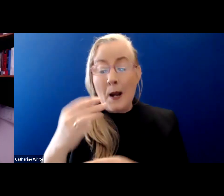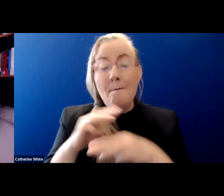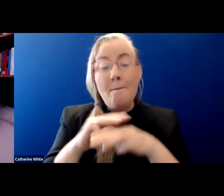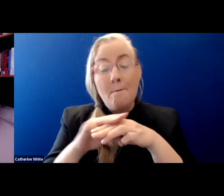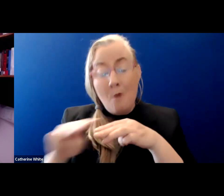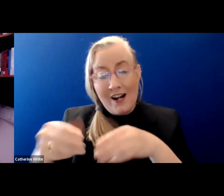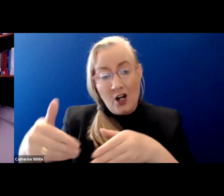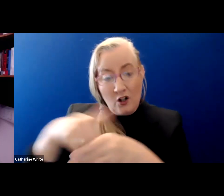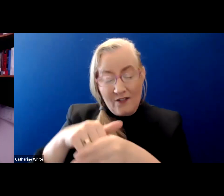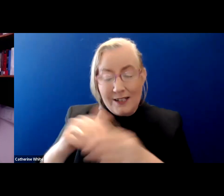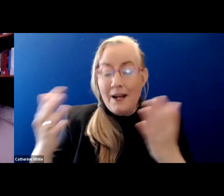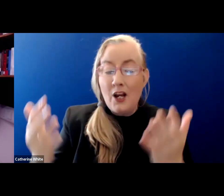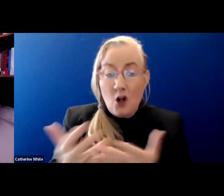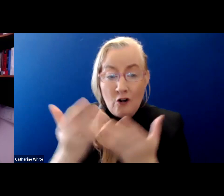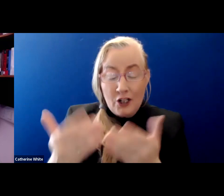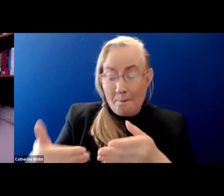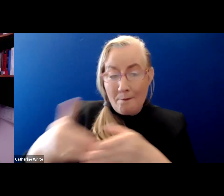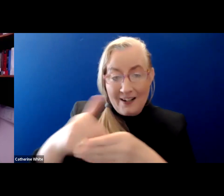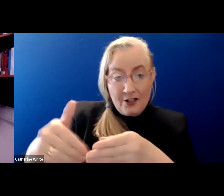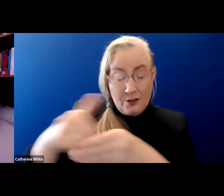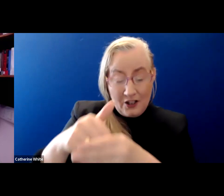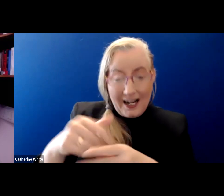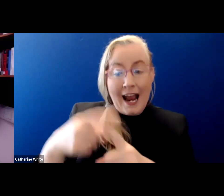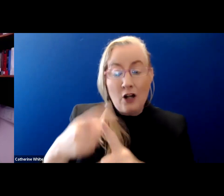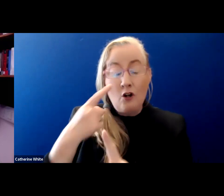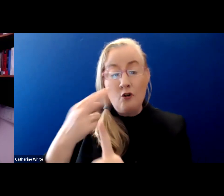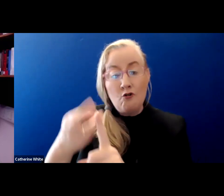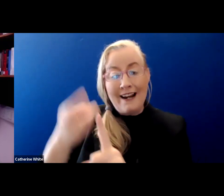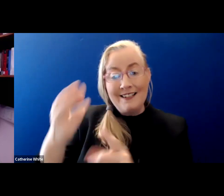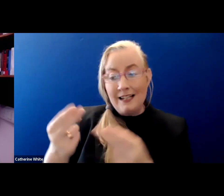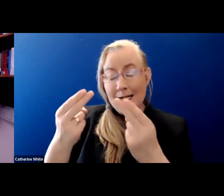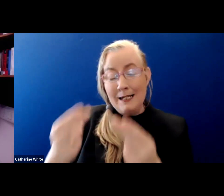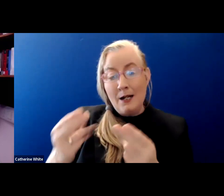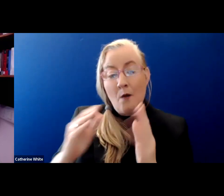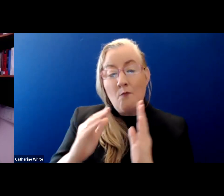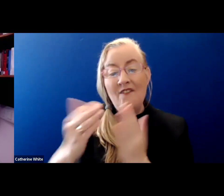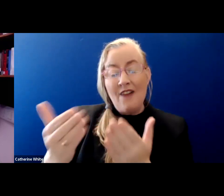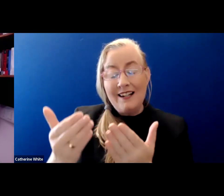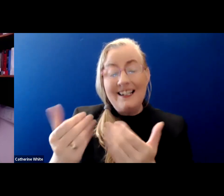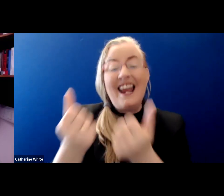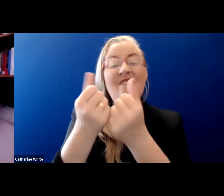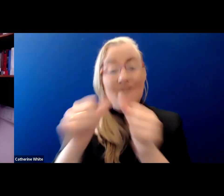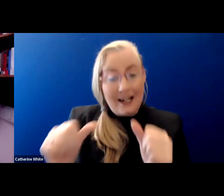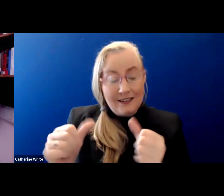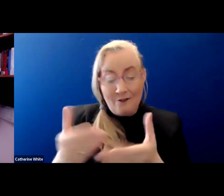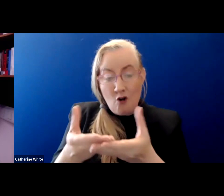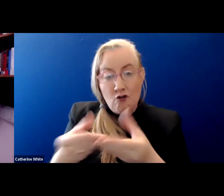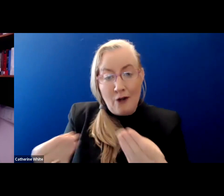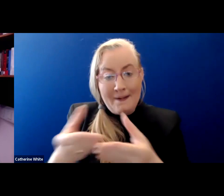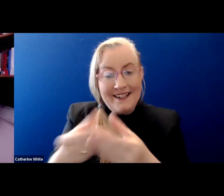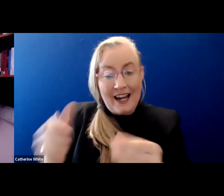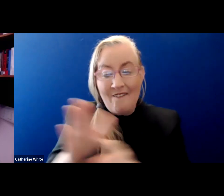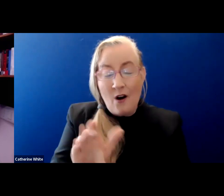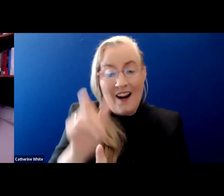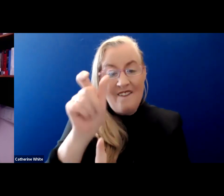inclusive, encourages participation, and recognizes the need to provide effective remedies for victims. But